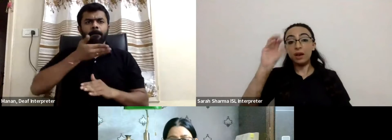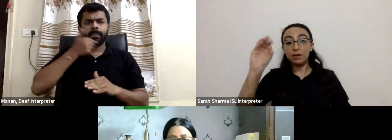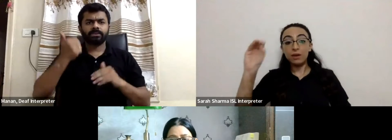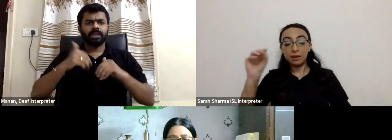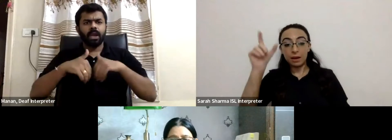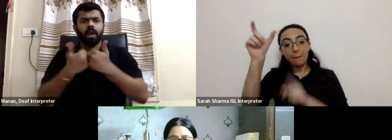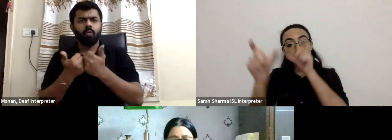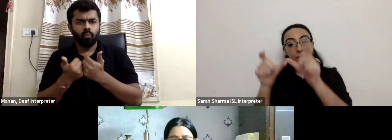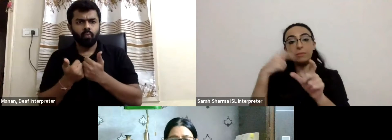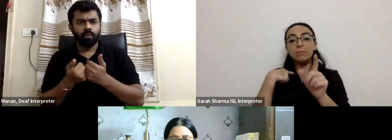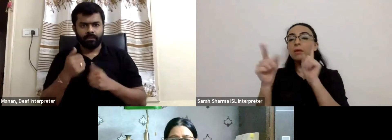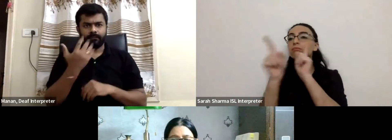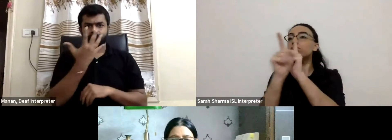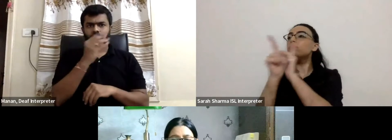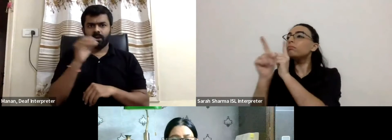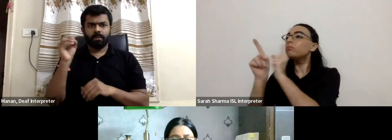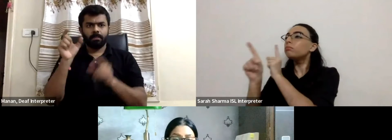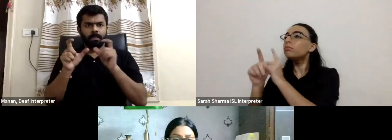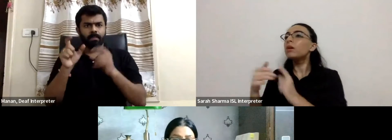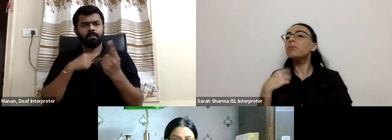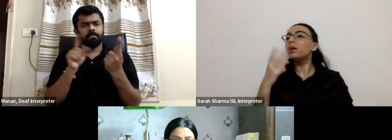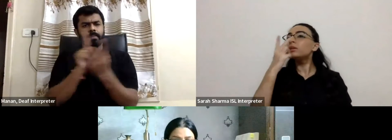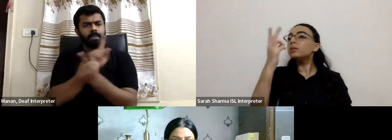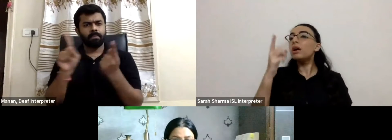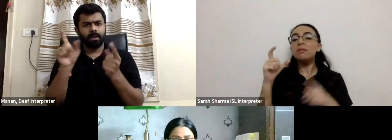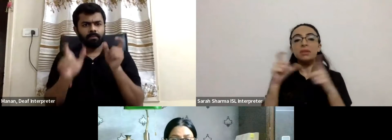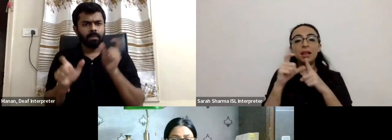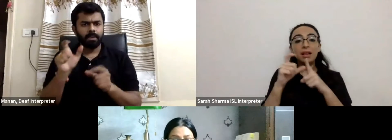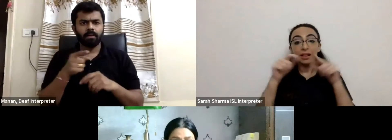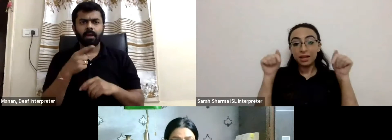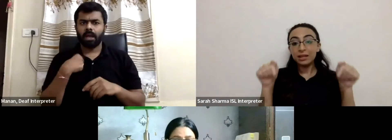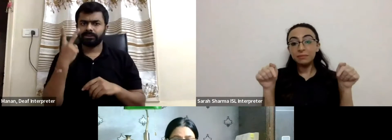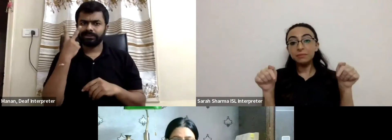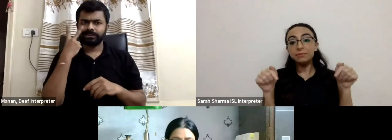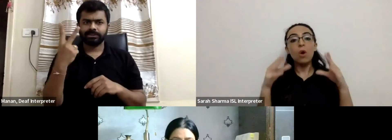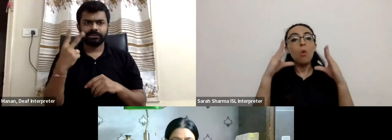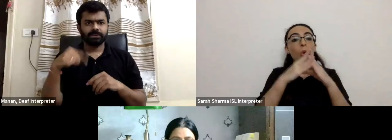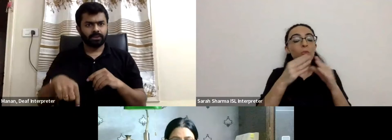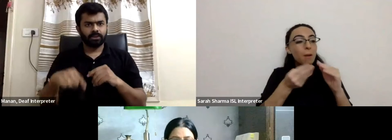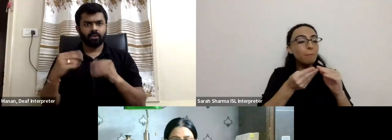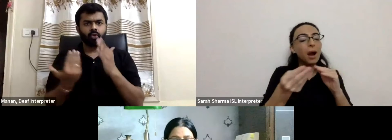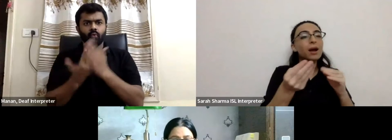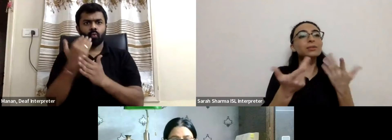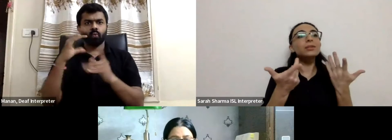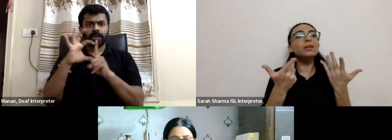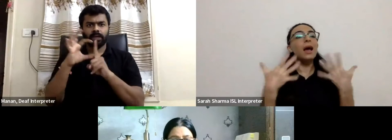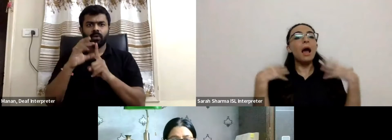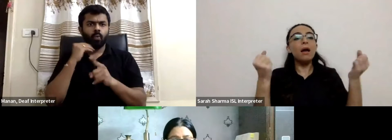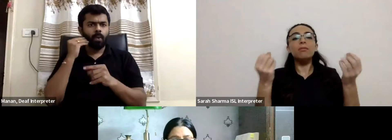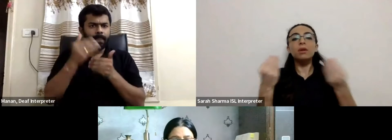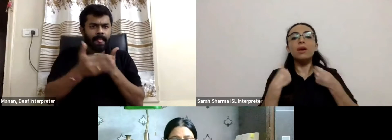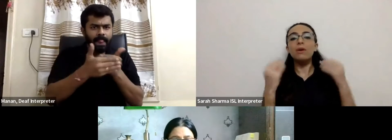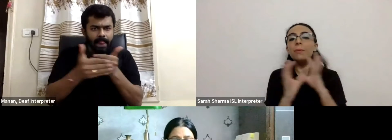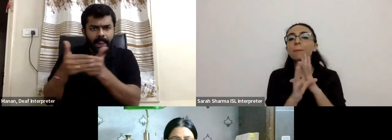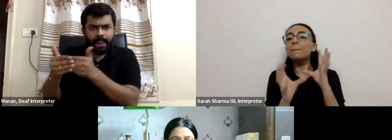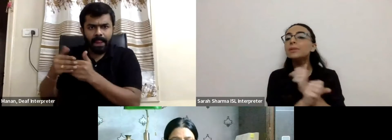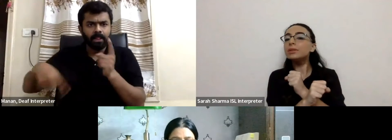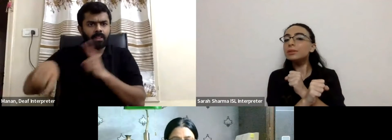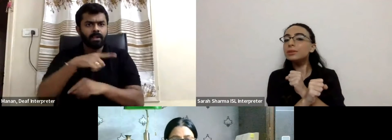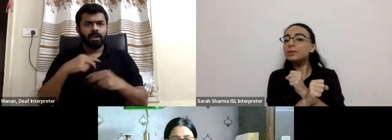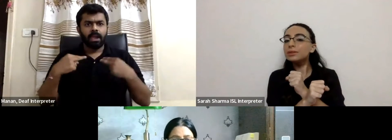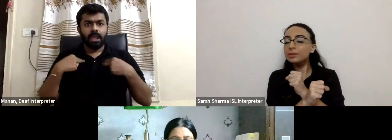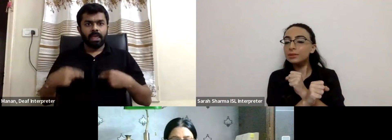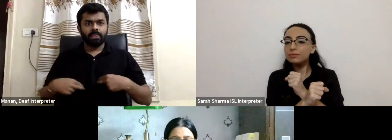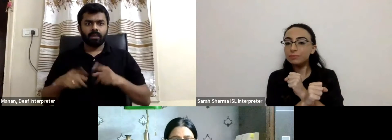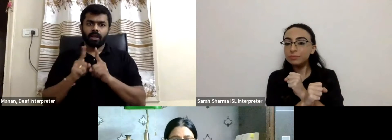representatives, we realized that Delhi does not have effective neighborhood clinics, and something that can